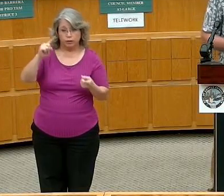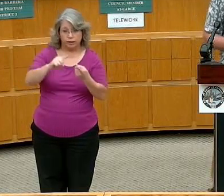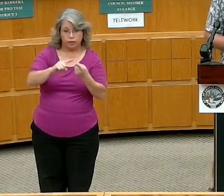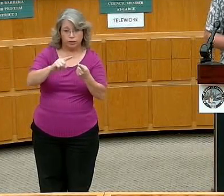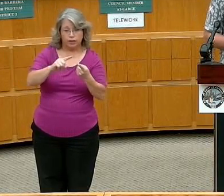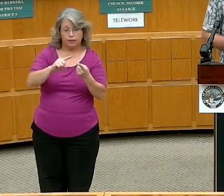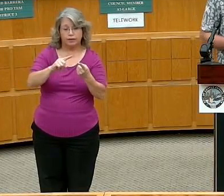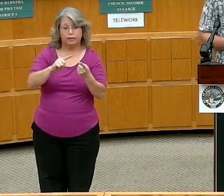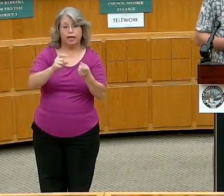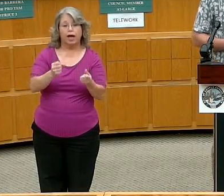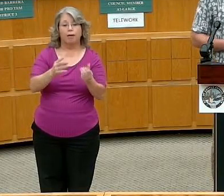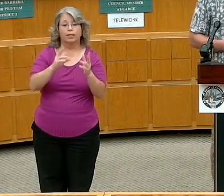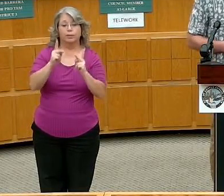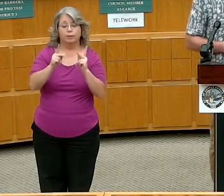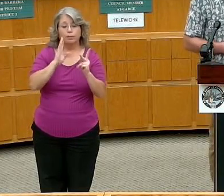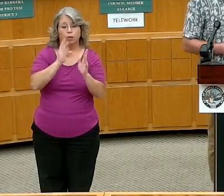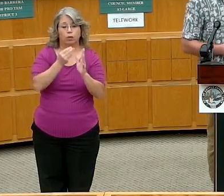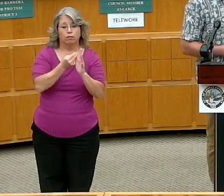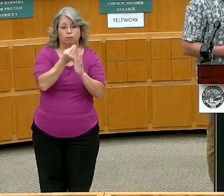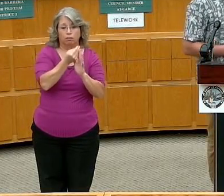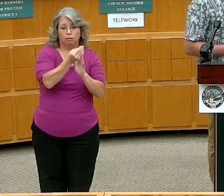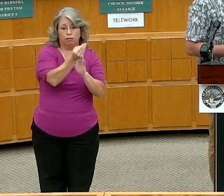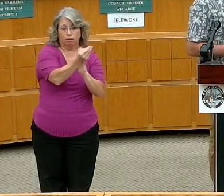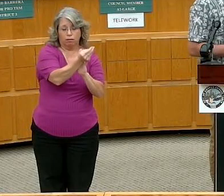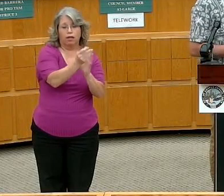faster we put this out and the faster this ends.